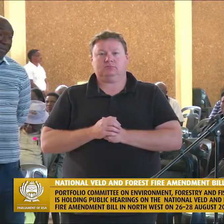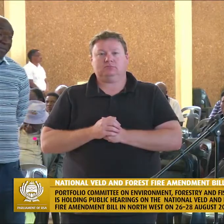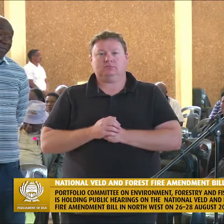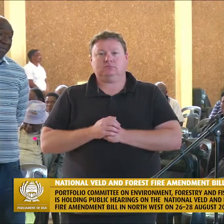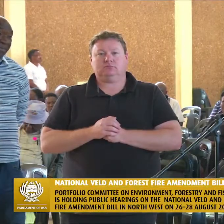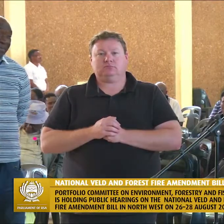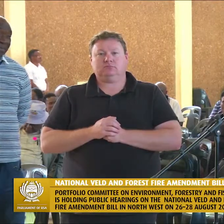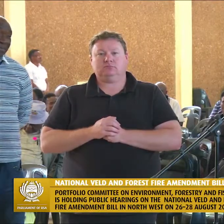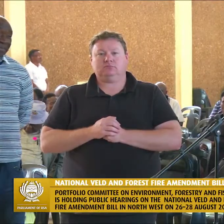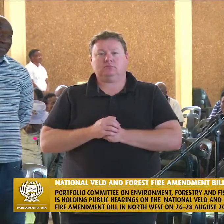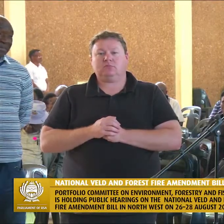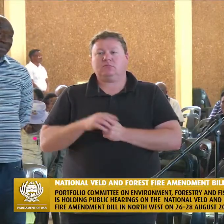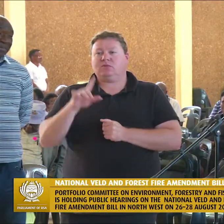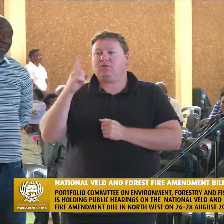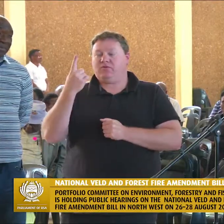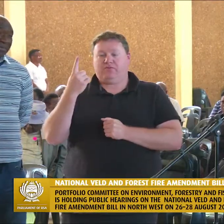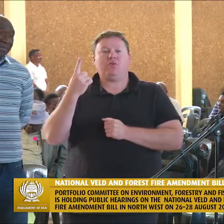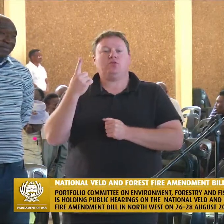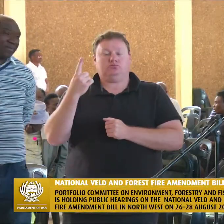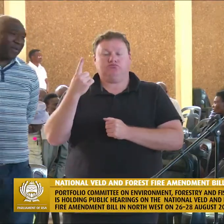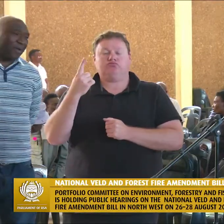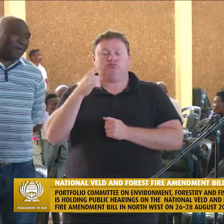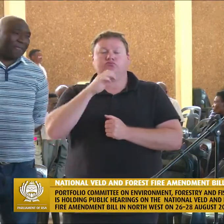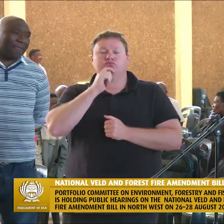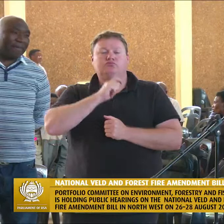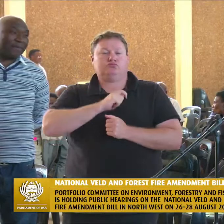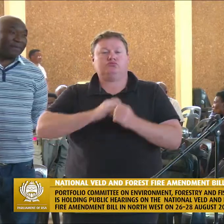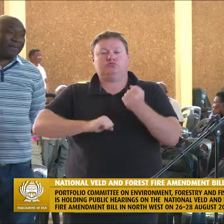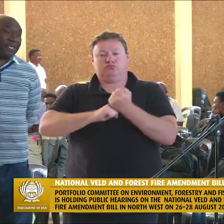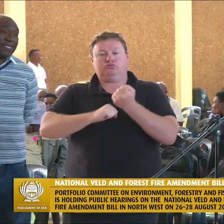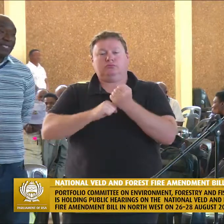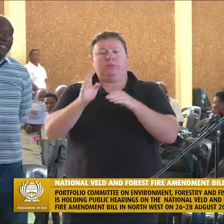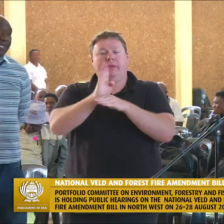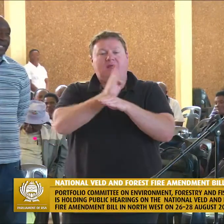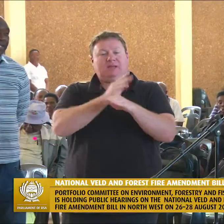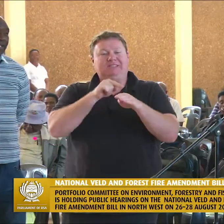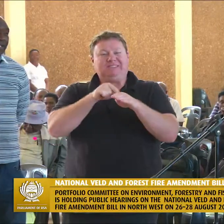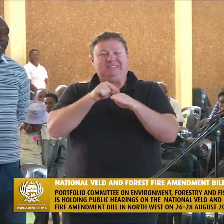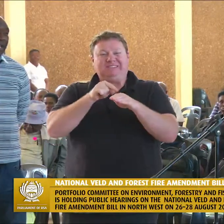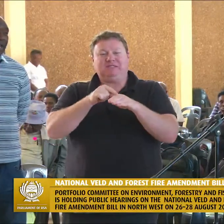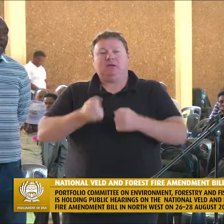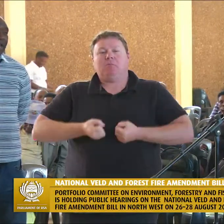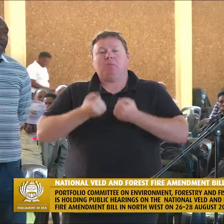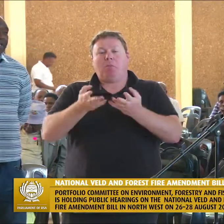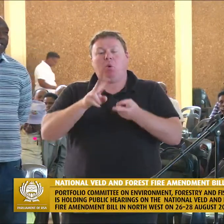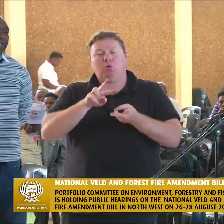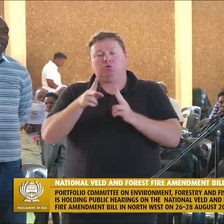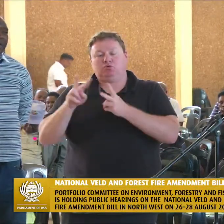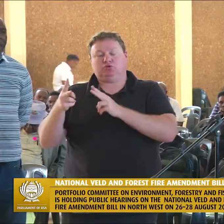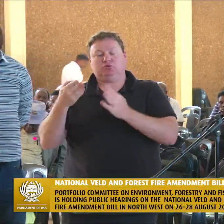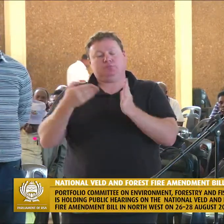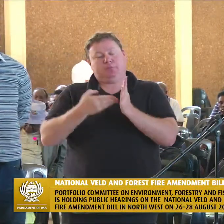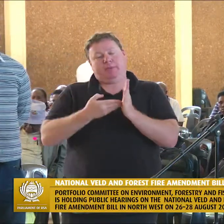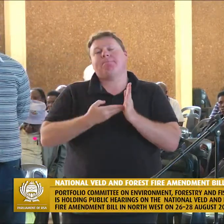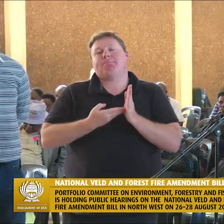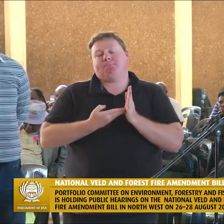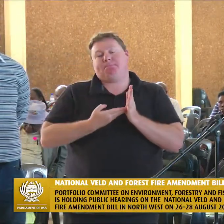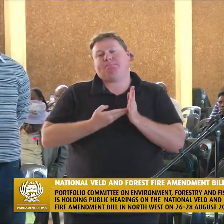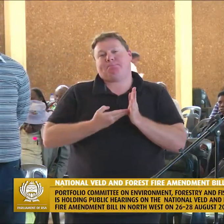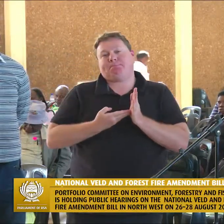so first and foremost in principle we support the bill but of course with certain proposed amendments to it